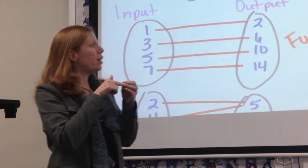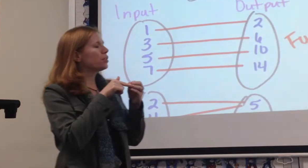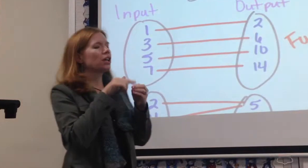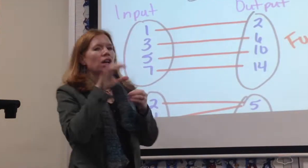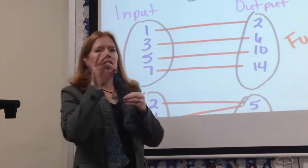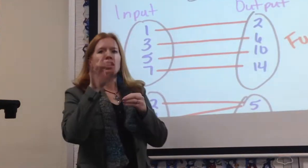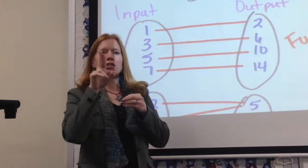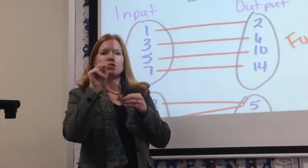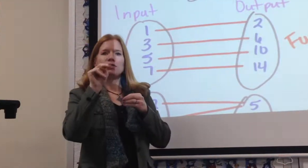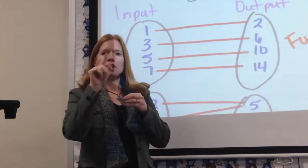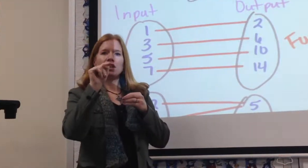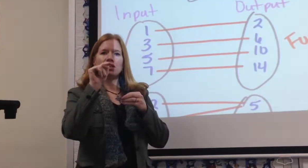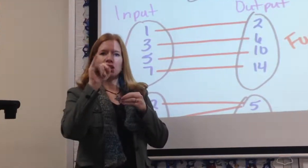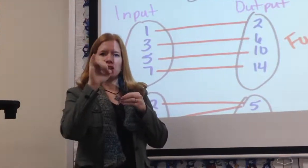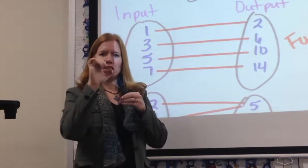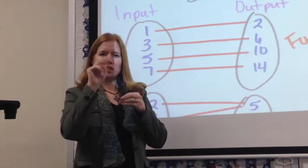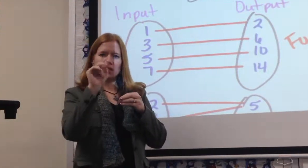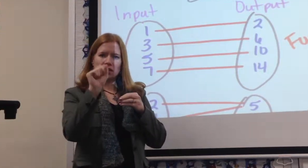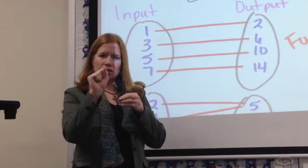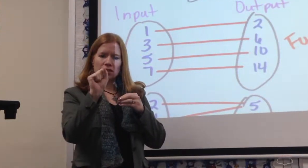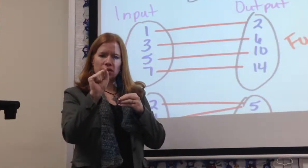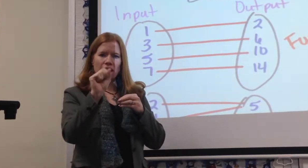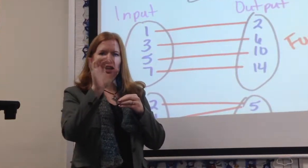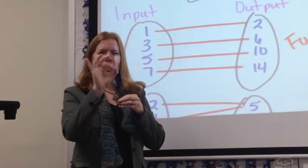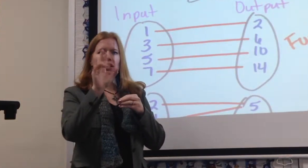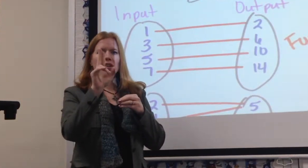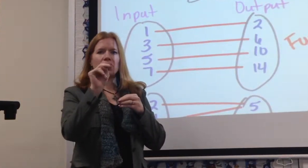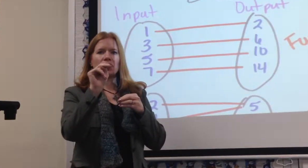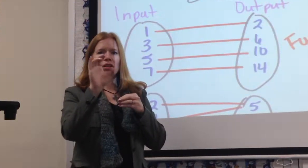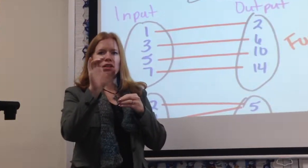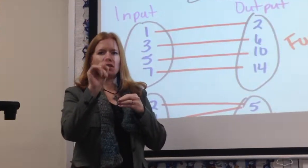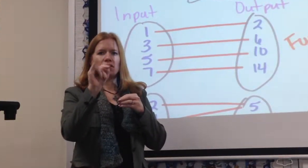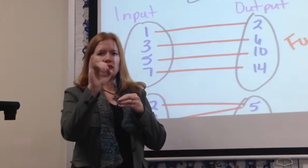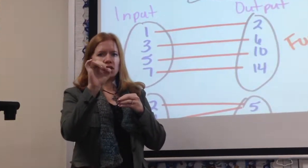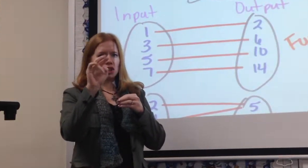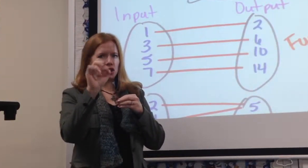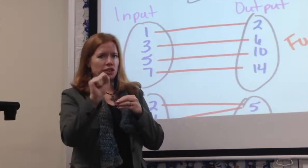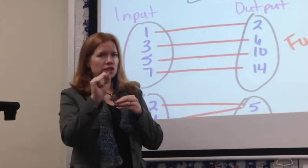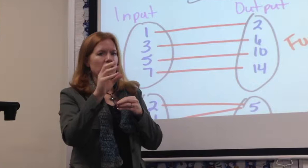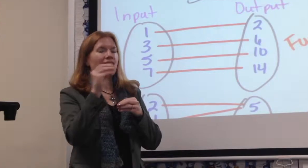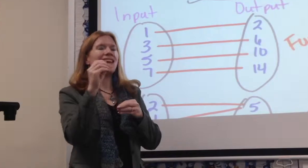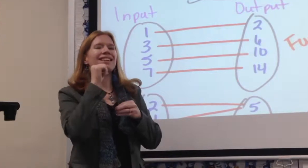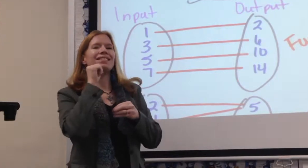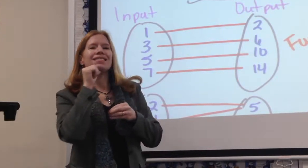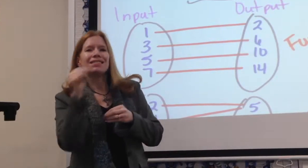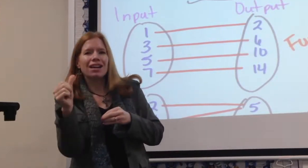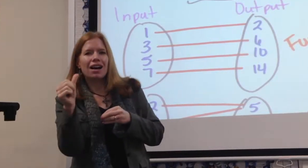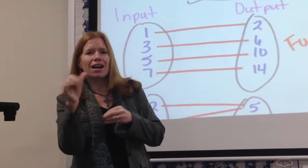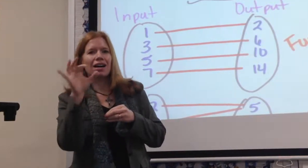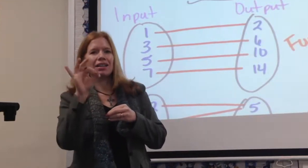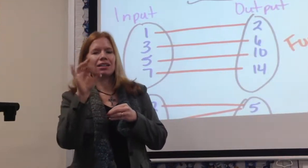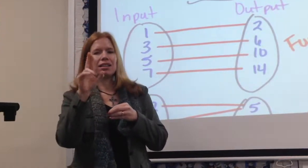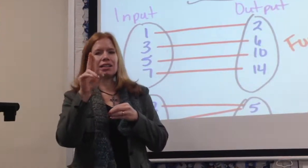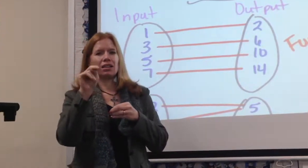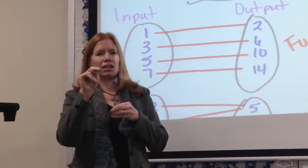about functions, okay, functions and non-functions.